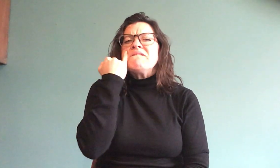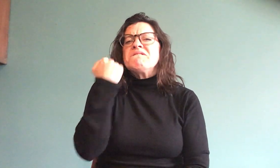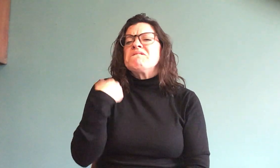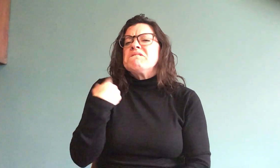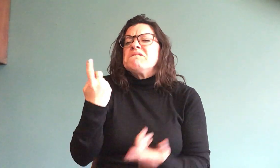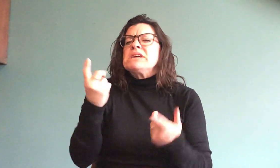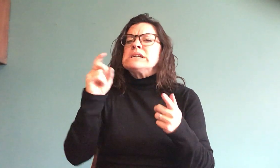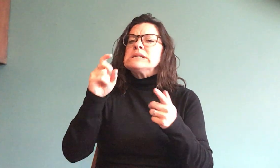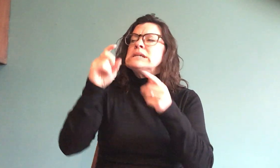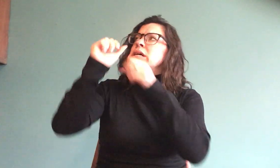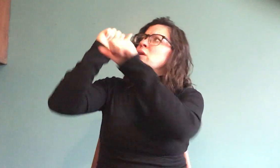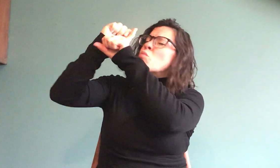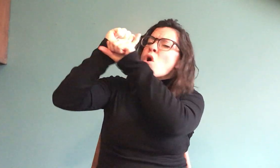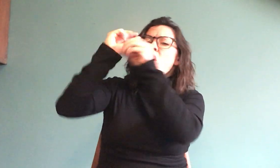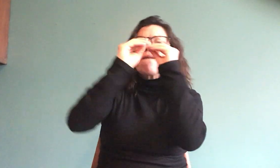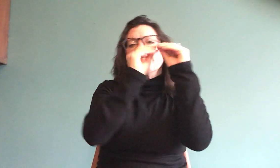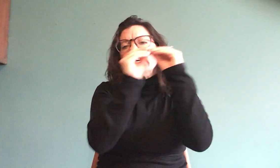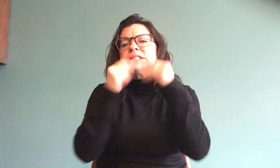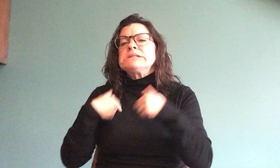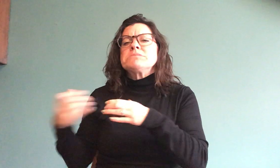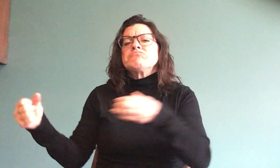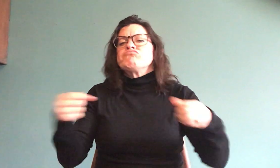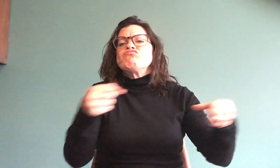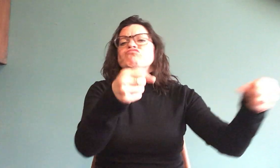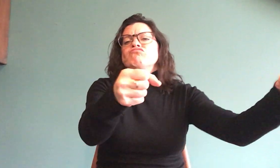below. Anybody?